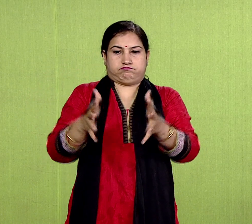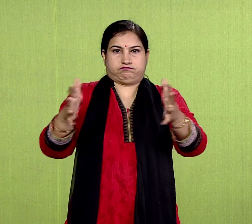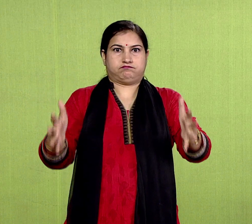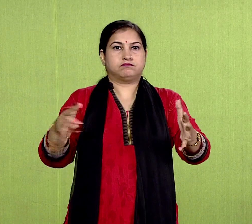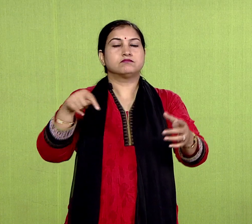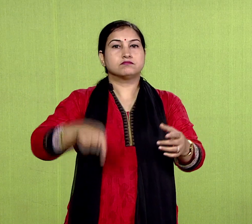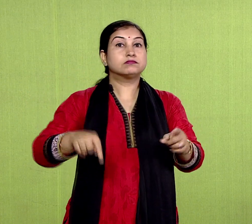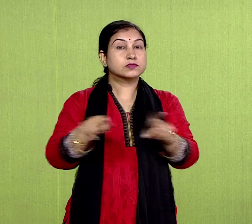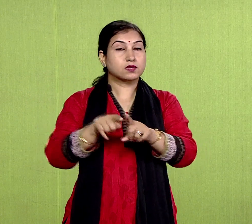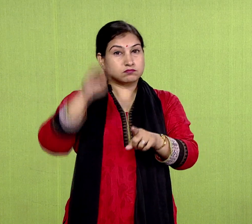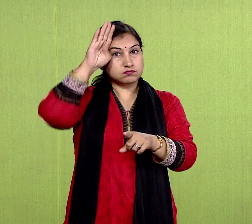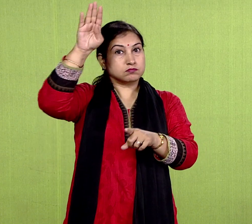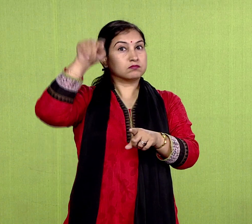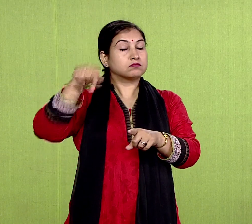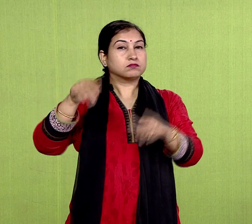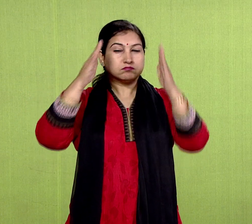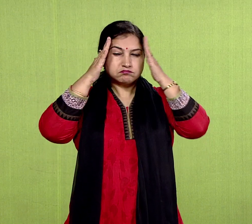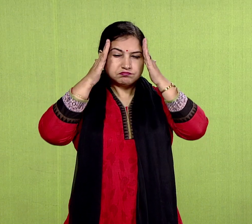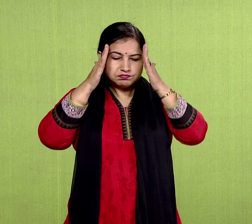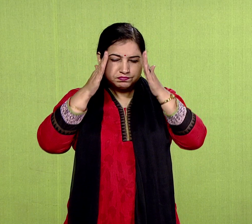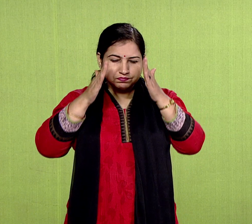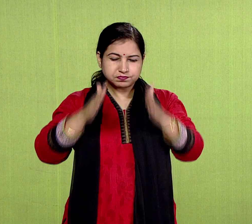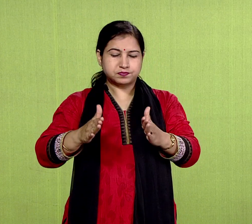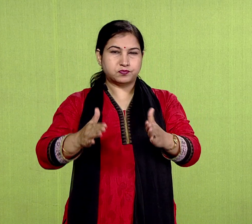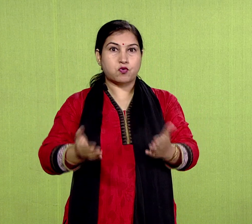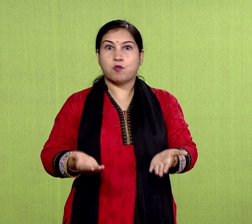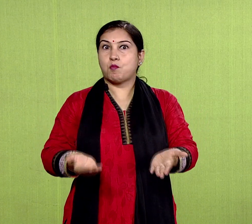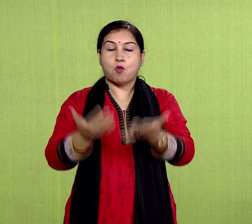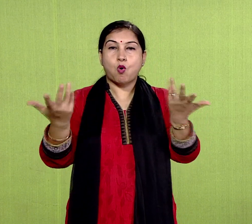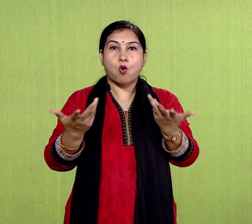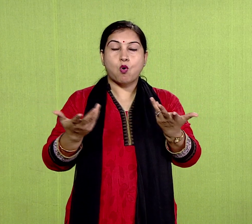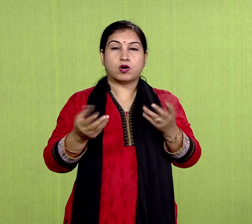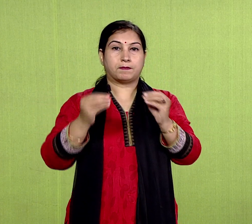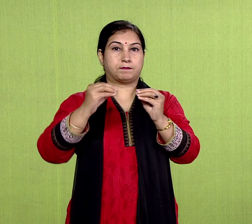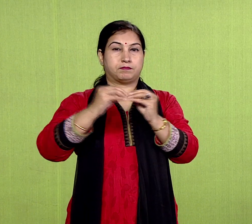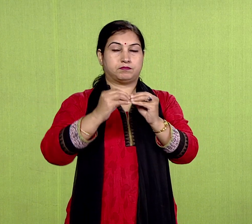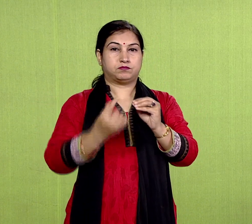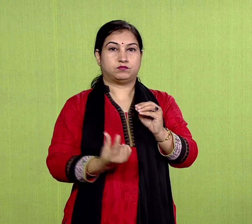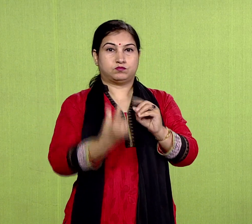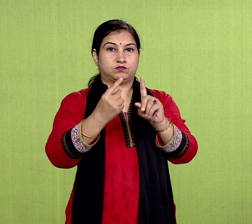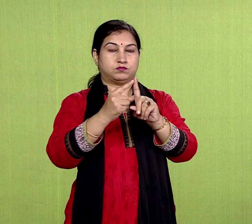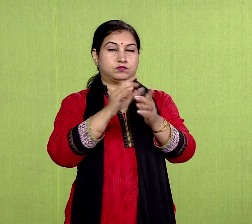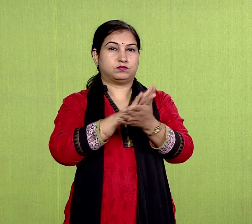Kanishka was a devoted Buddhist and helped in spreading to Buddhism